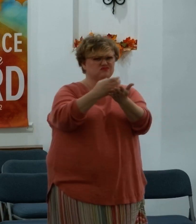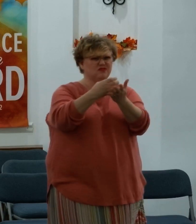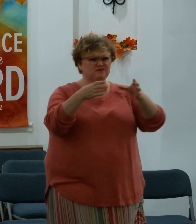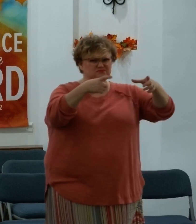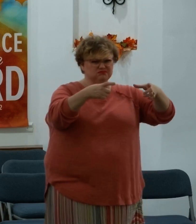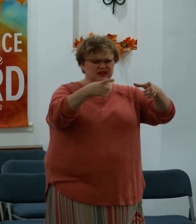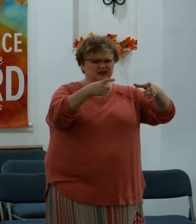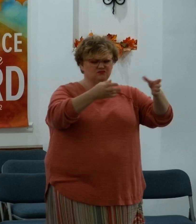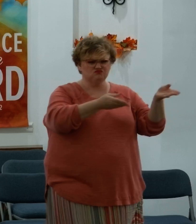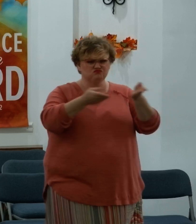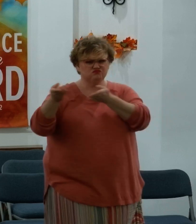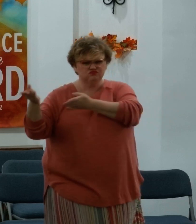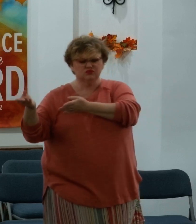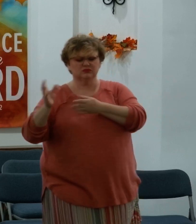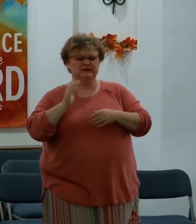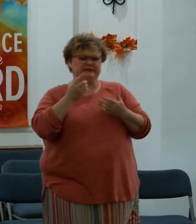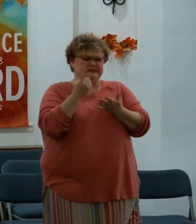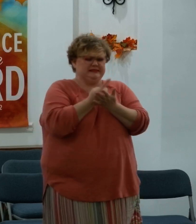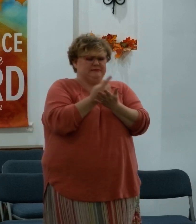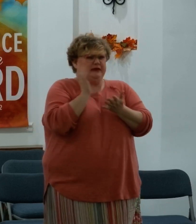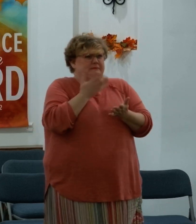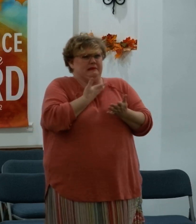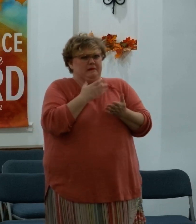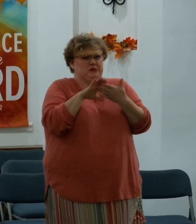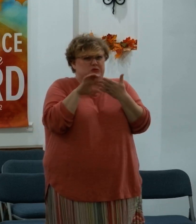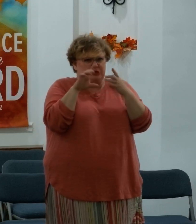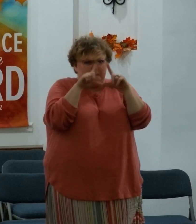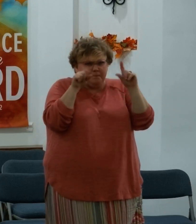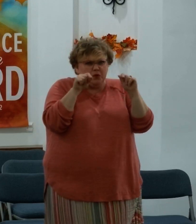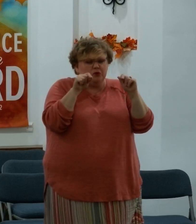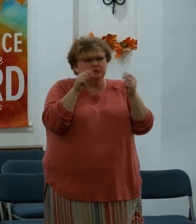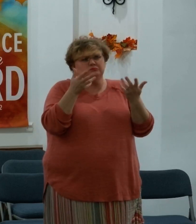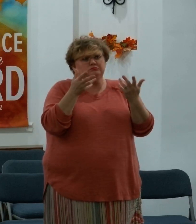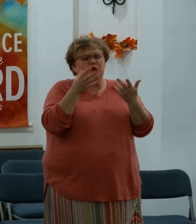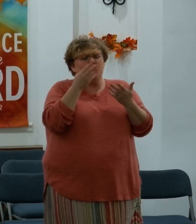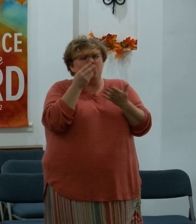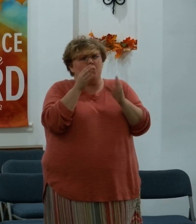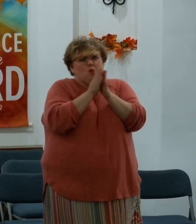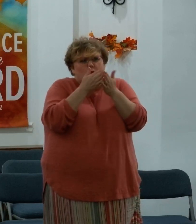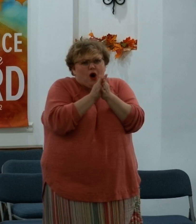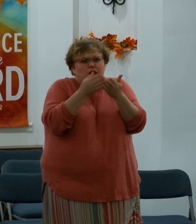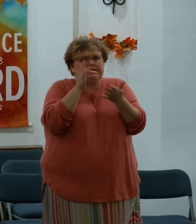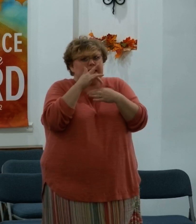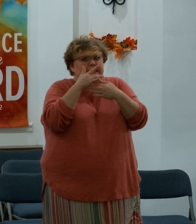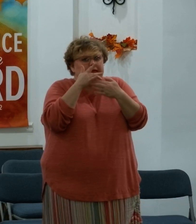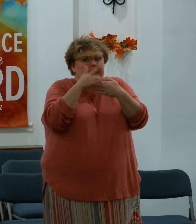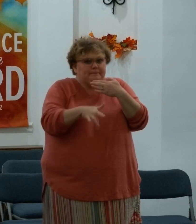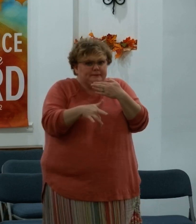Sometimes our checkbooks and our wallets are empty. Remind us again this morning that your